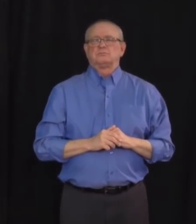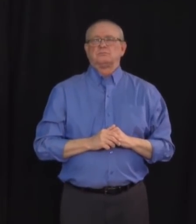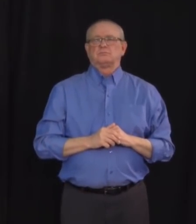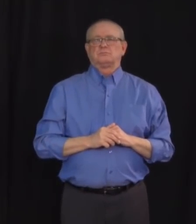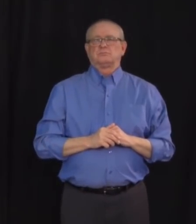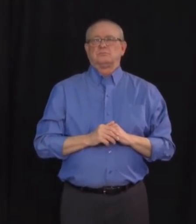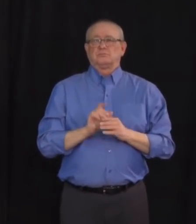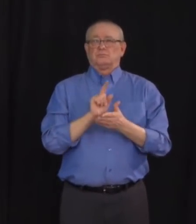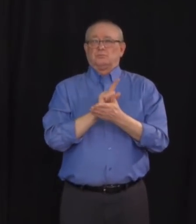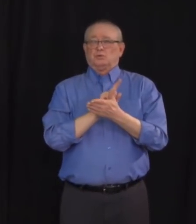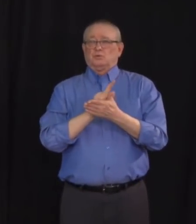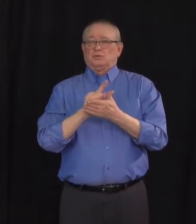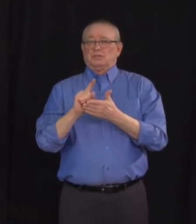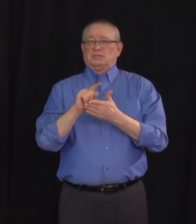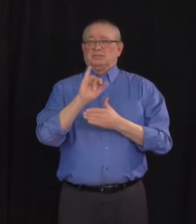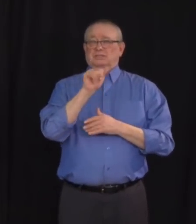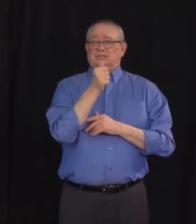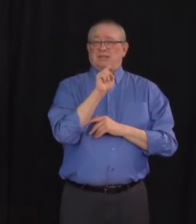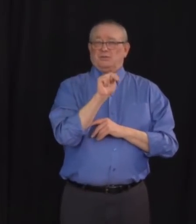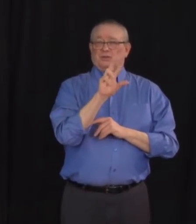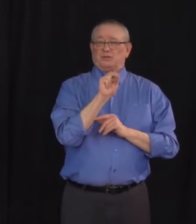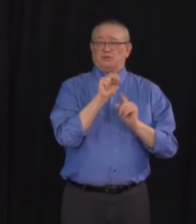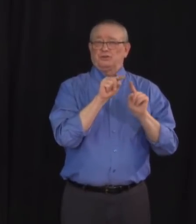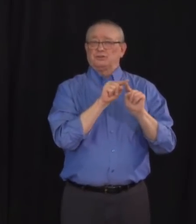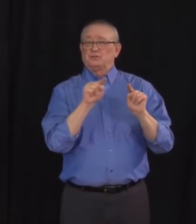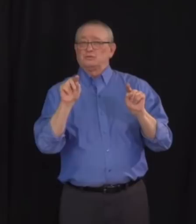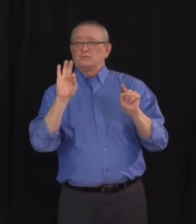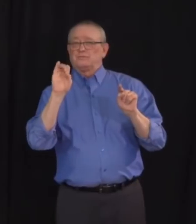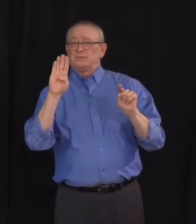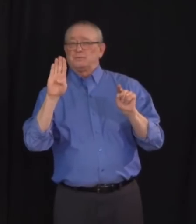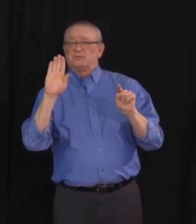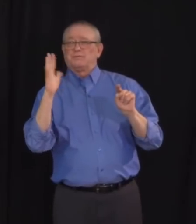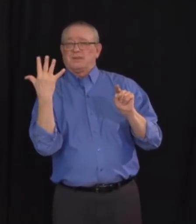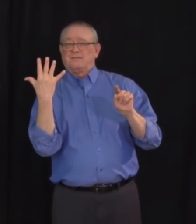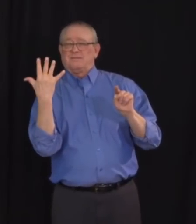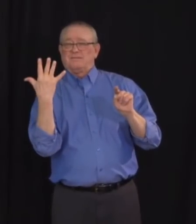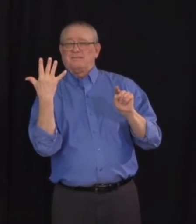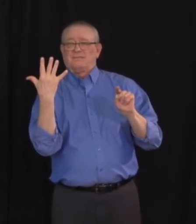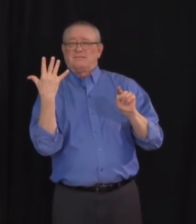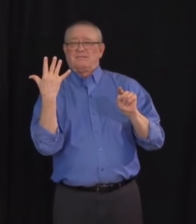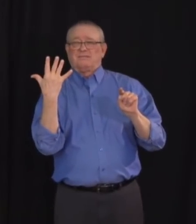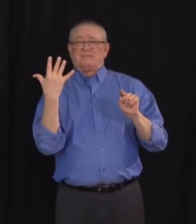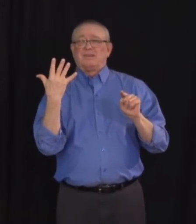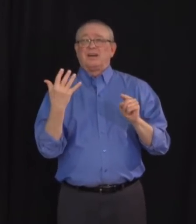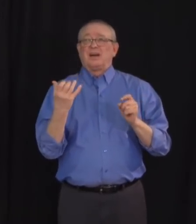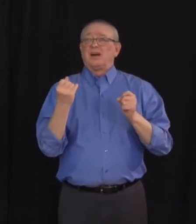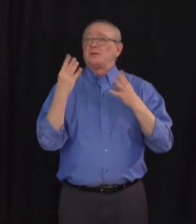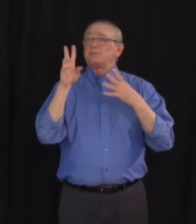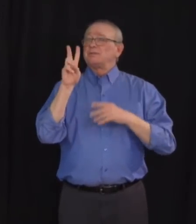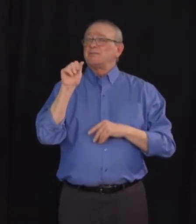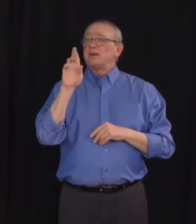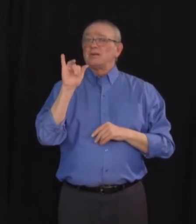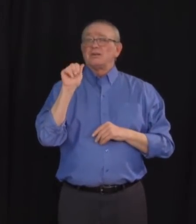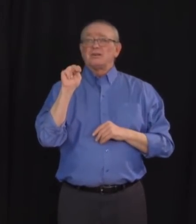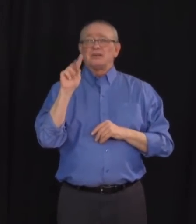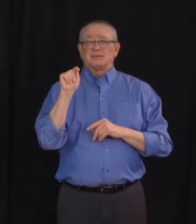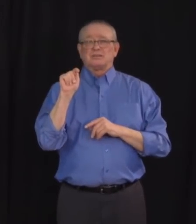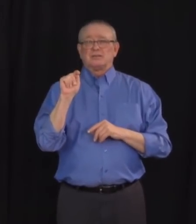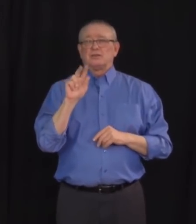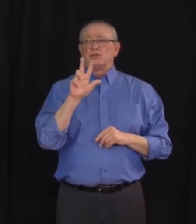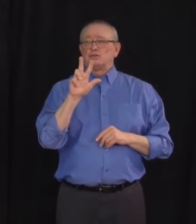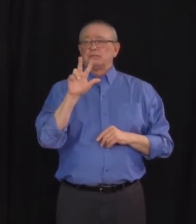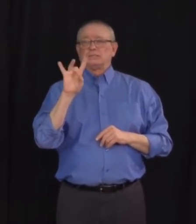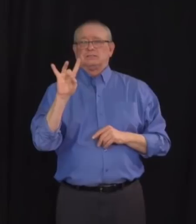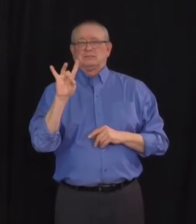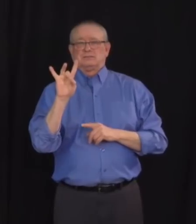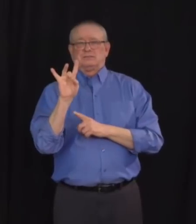2,703 non-variant cases. This does not in any way minimize the threat that these variants pose or the impact they will